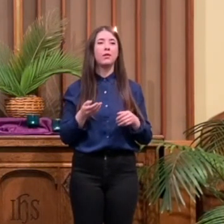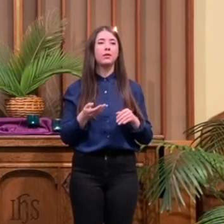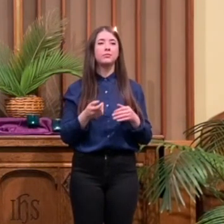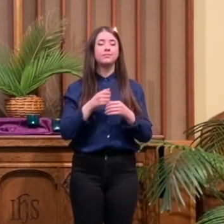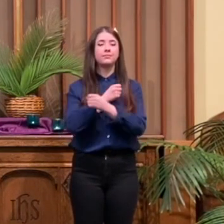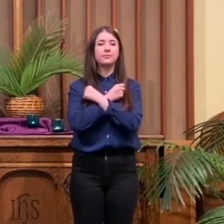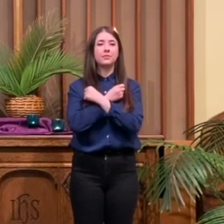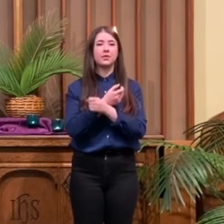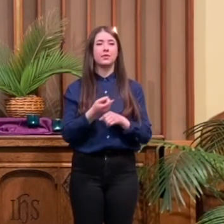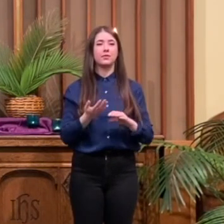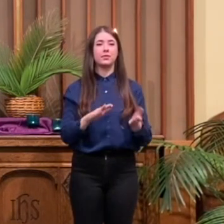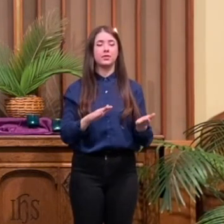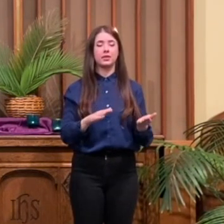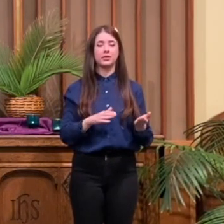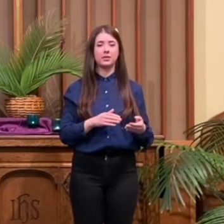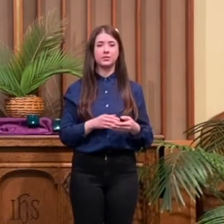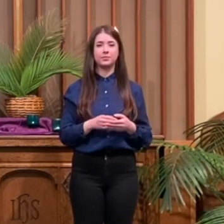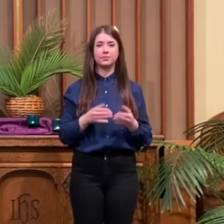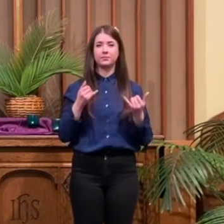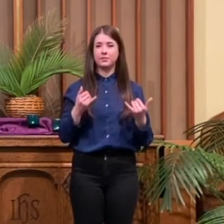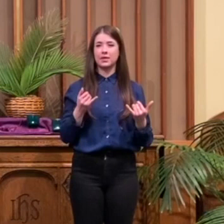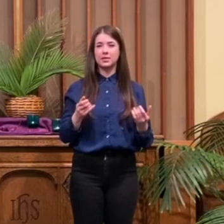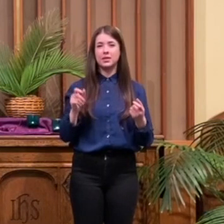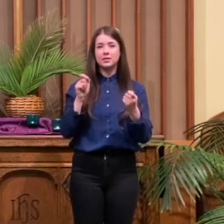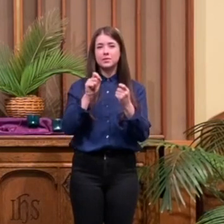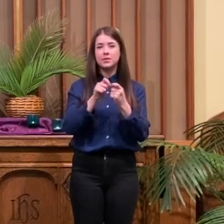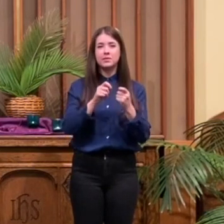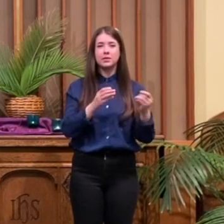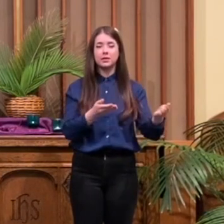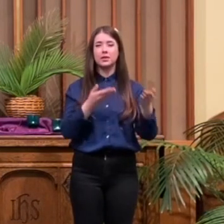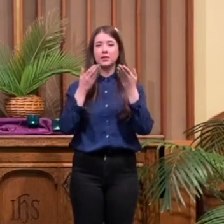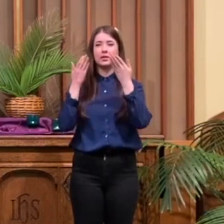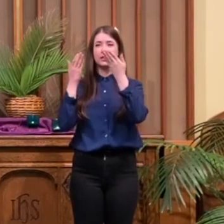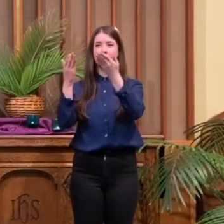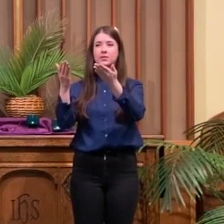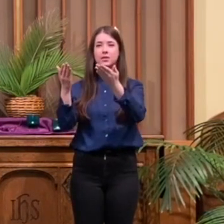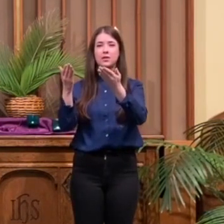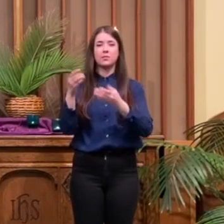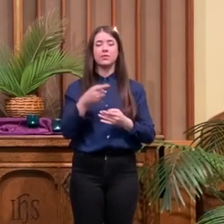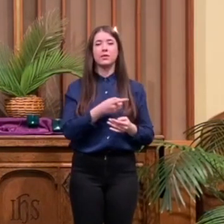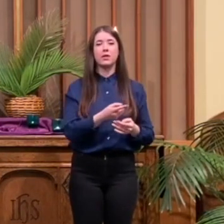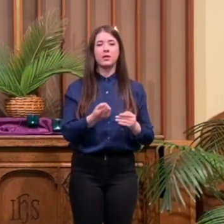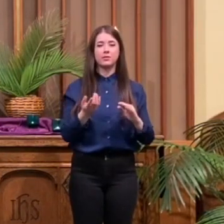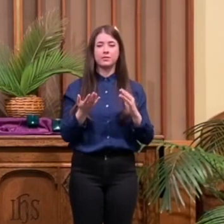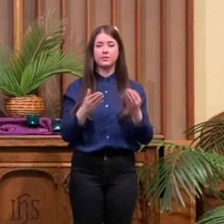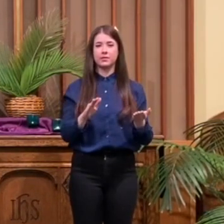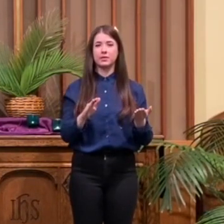one. Today, we specifically lift up the ones who have passed